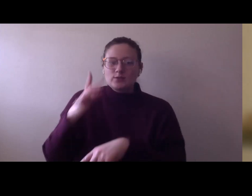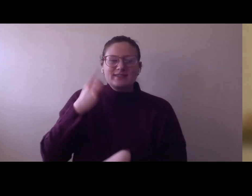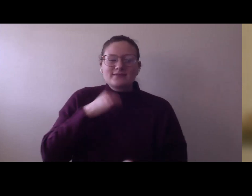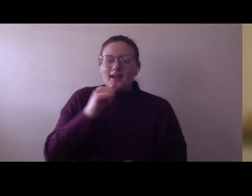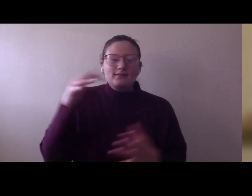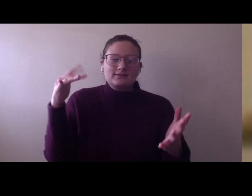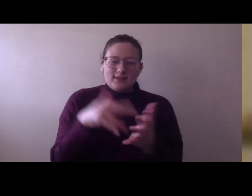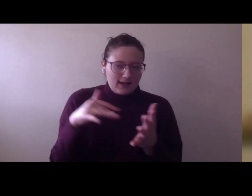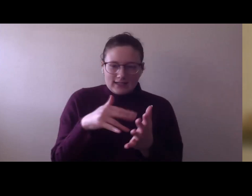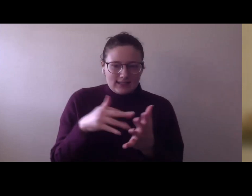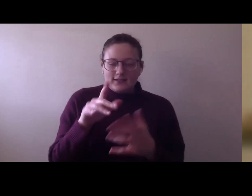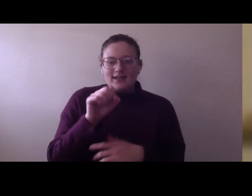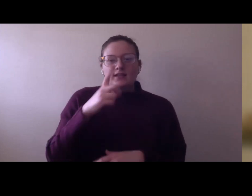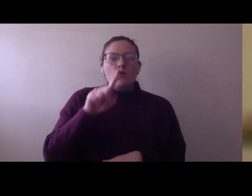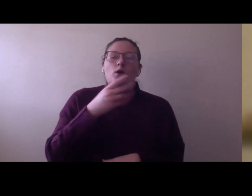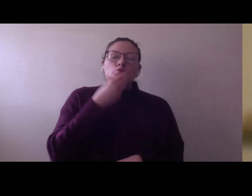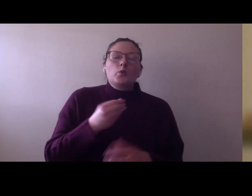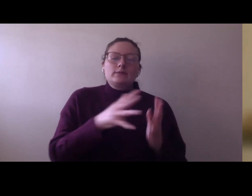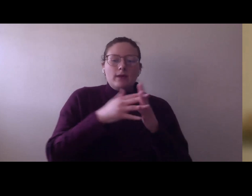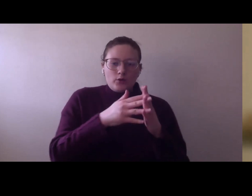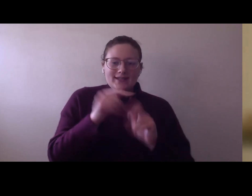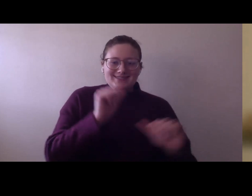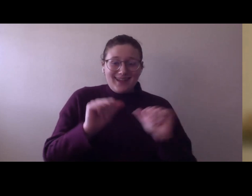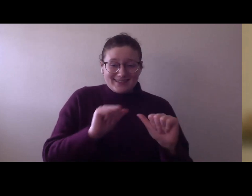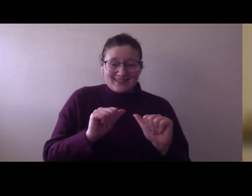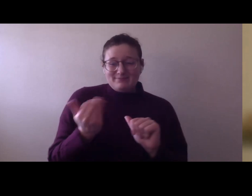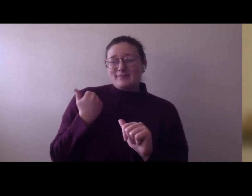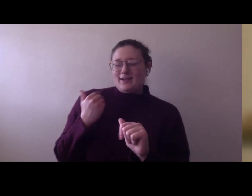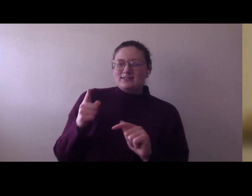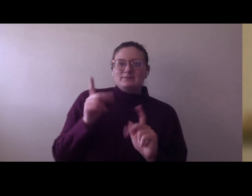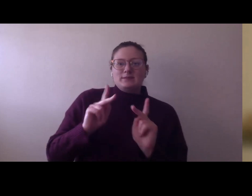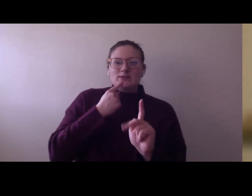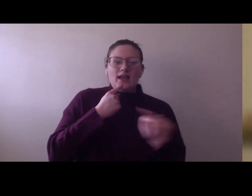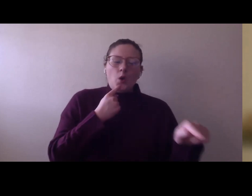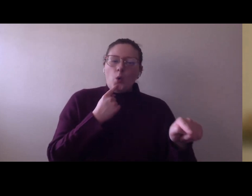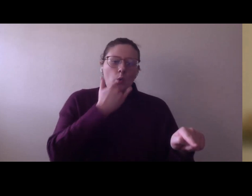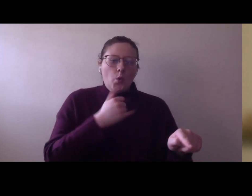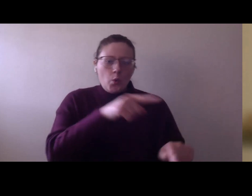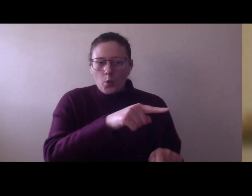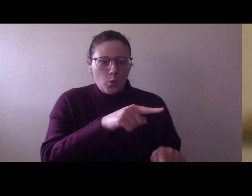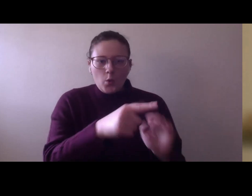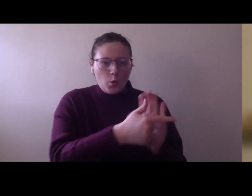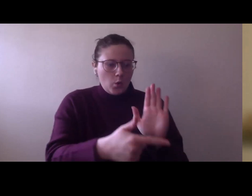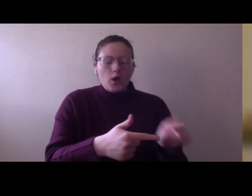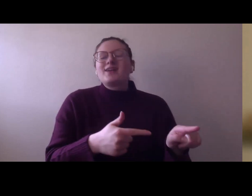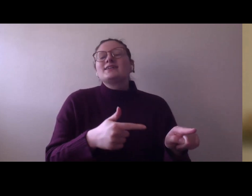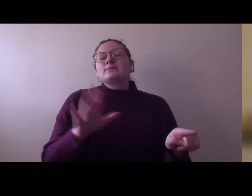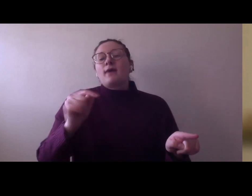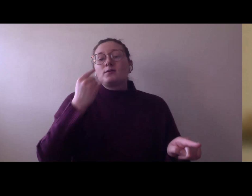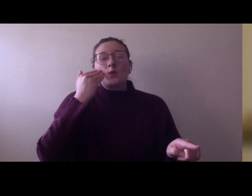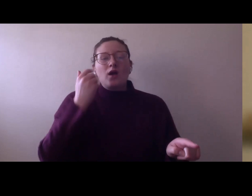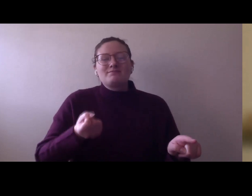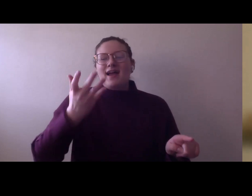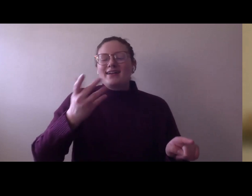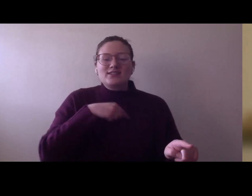the case of Jewish American scientists who have been accused of wrongdoings. But I know that many